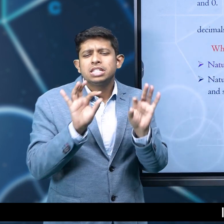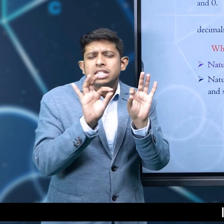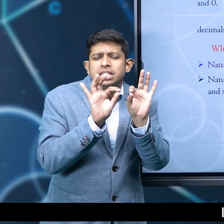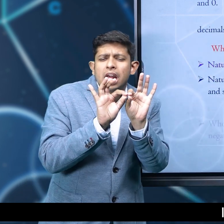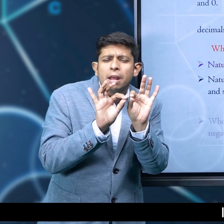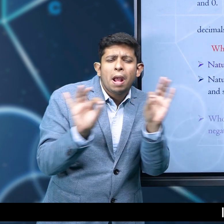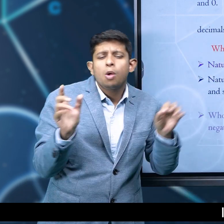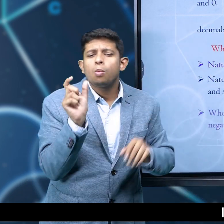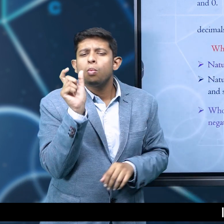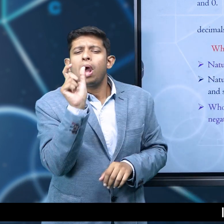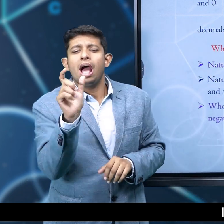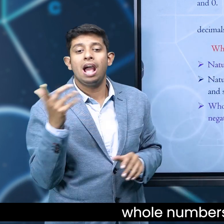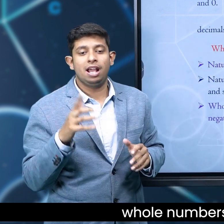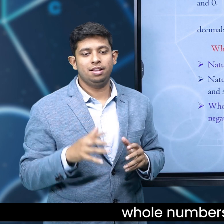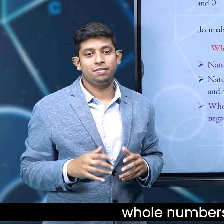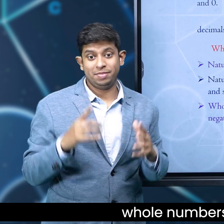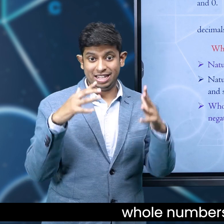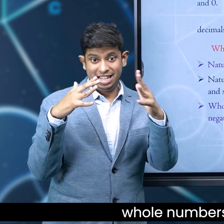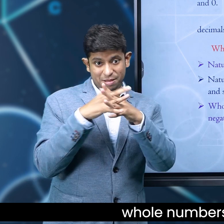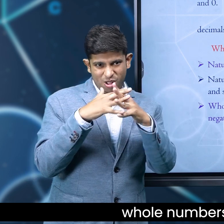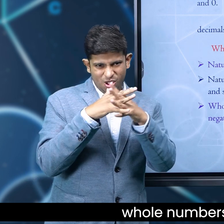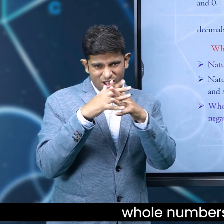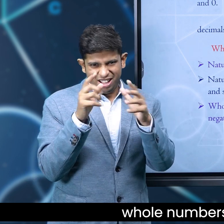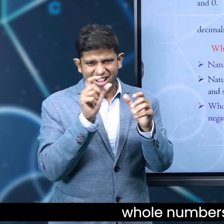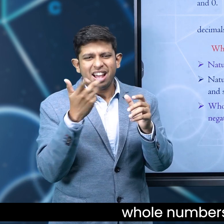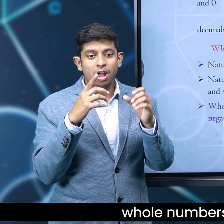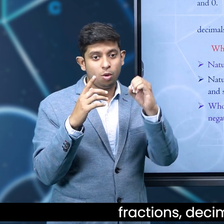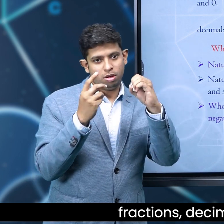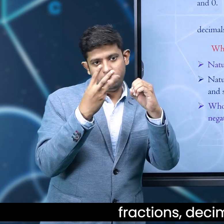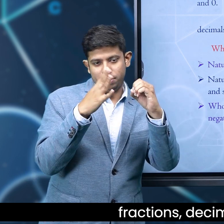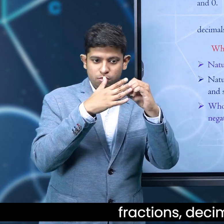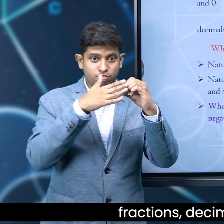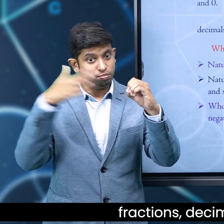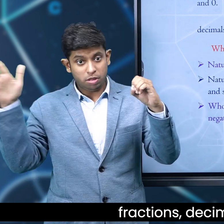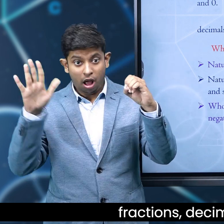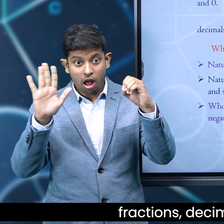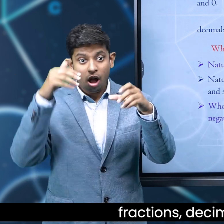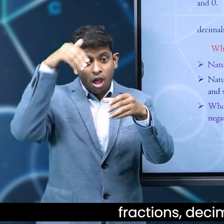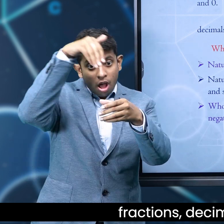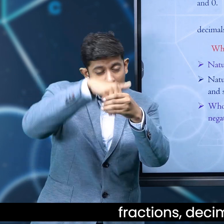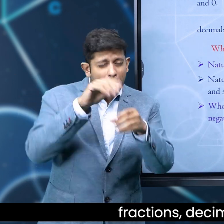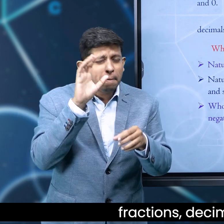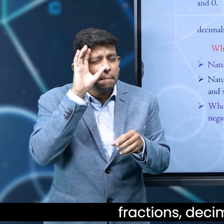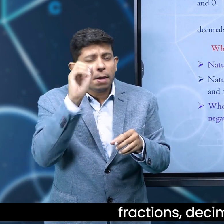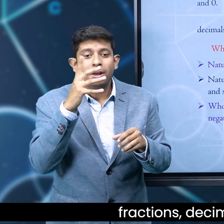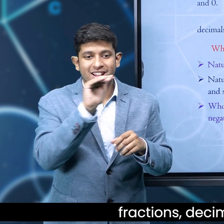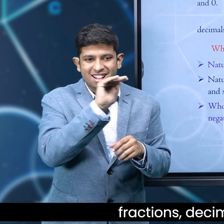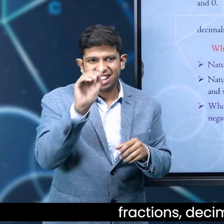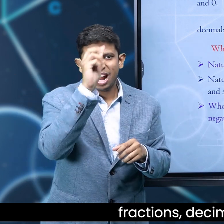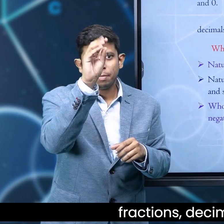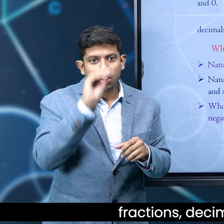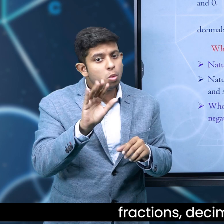In simple words, whole numbers are a set of numbers without fractions, decimals, or even negative integers.